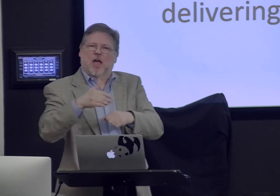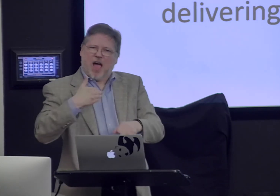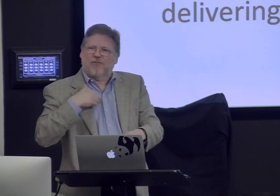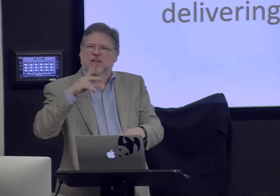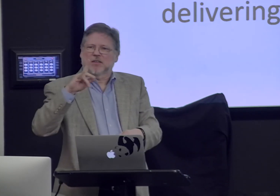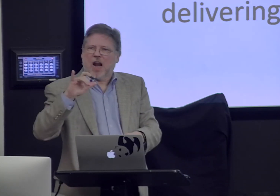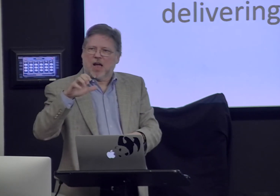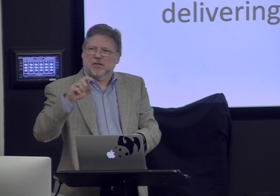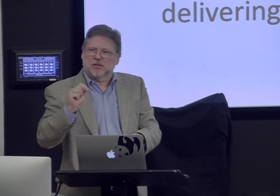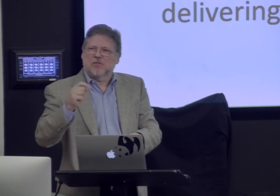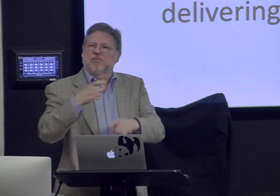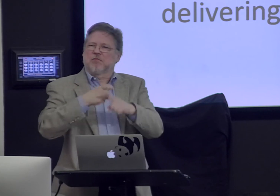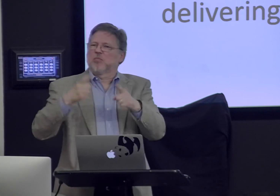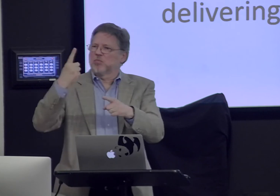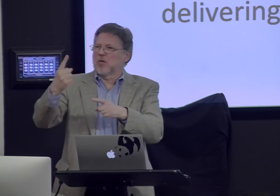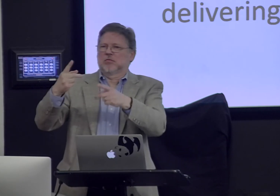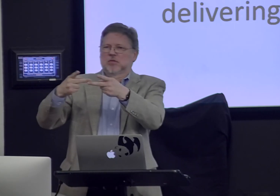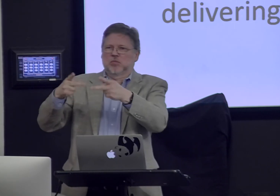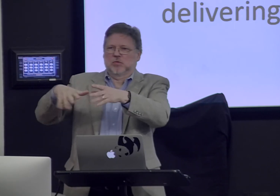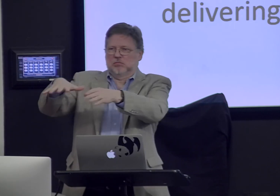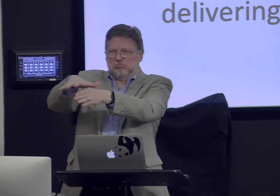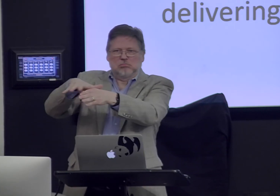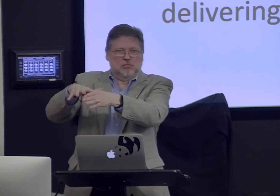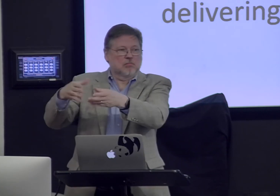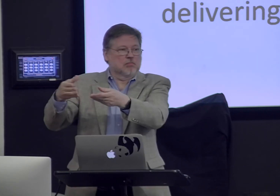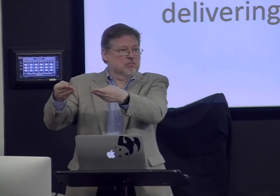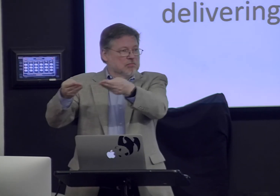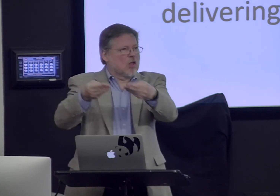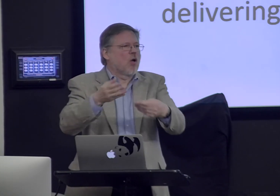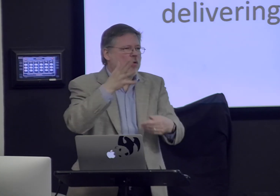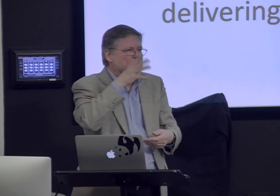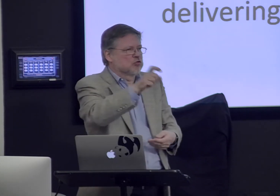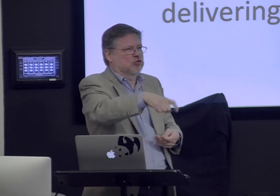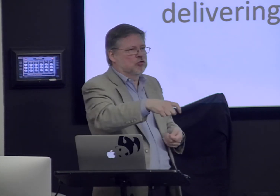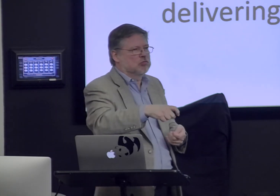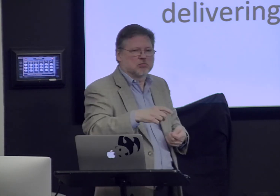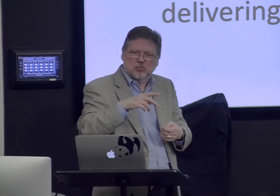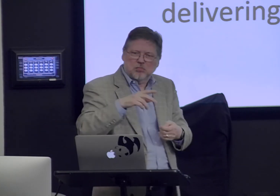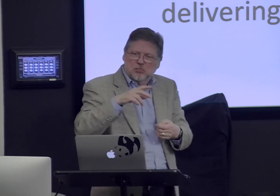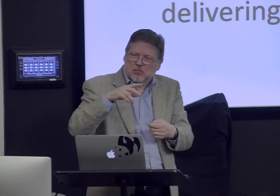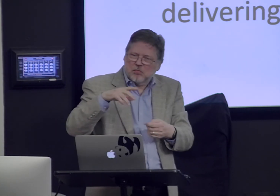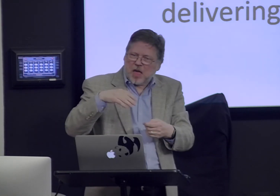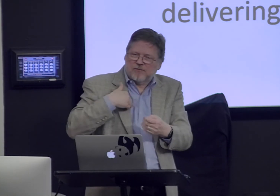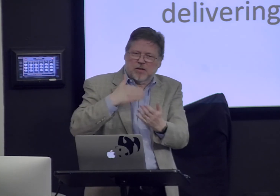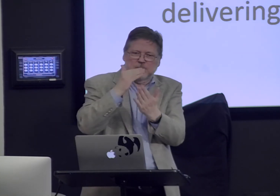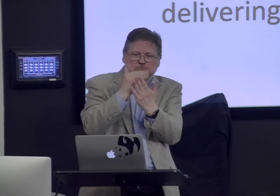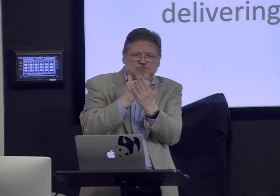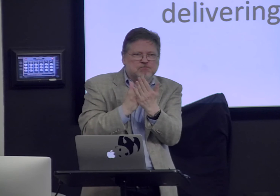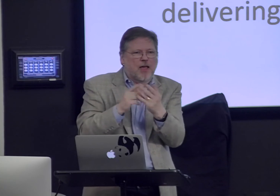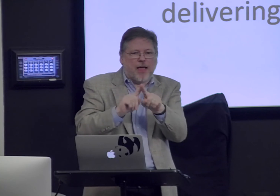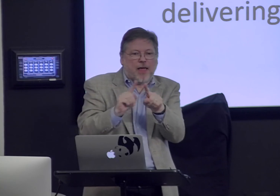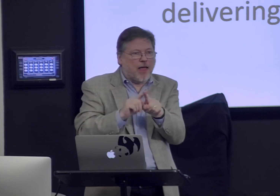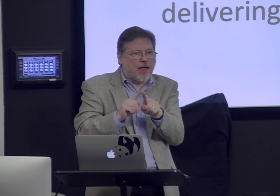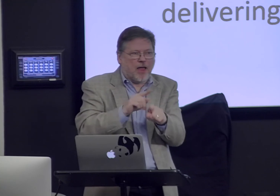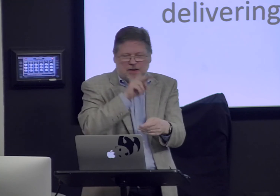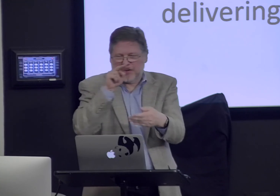not talking about predictable variation or variation that exists among non-native users or